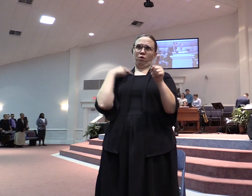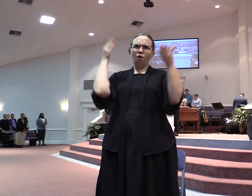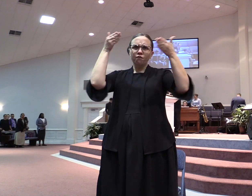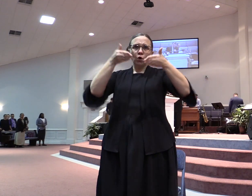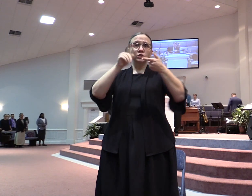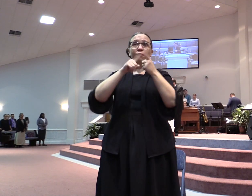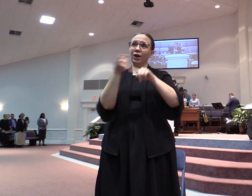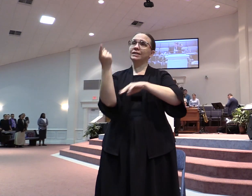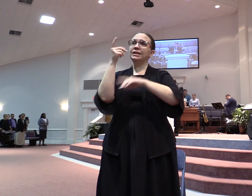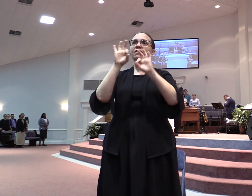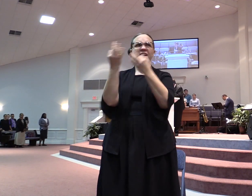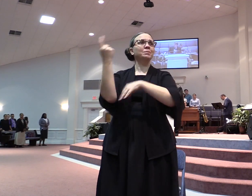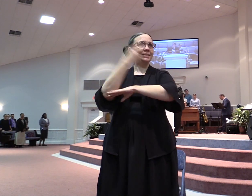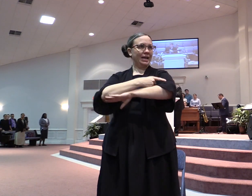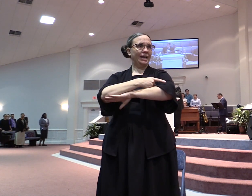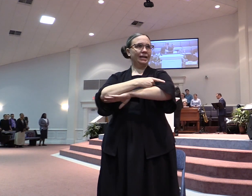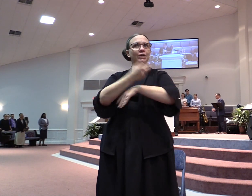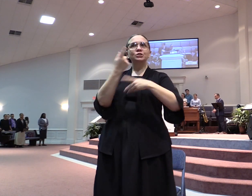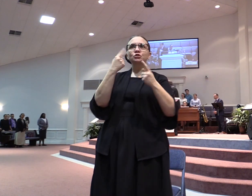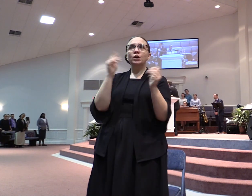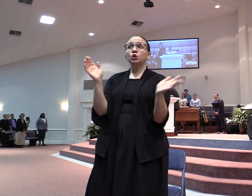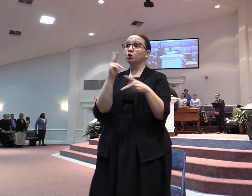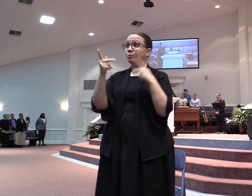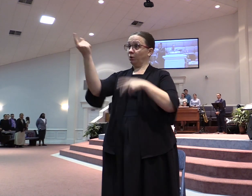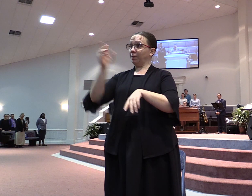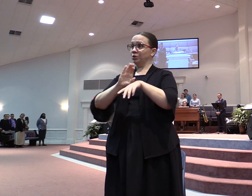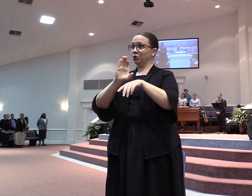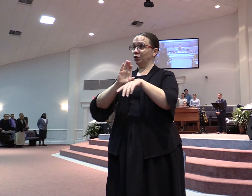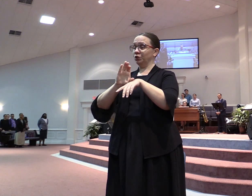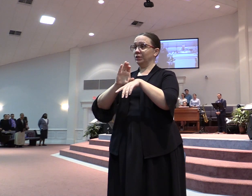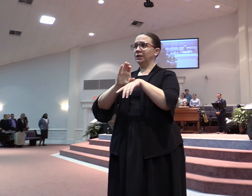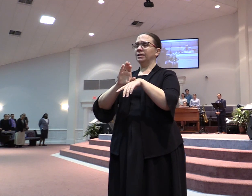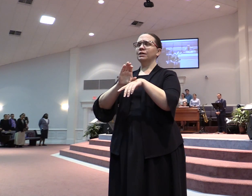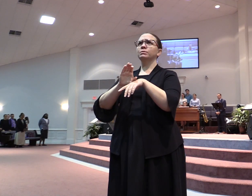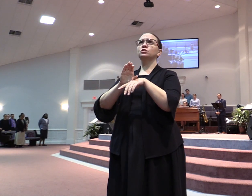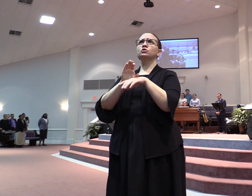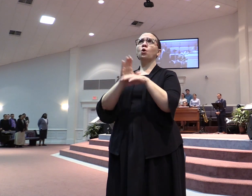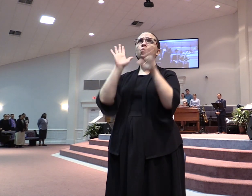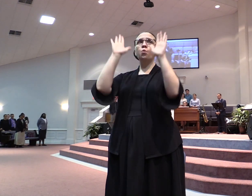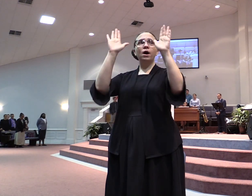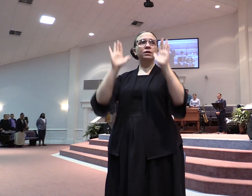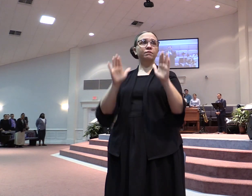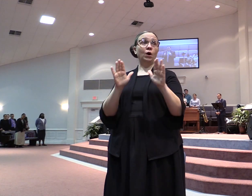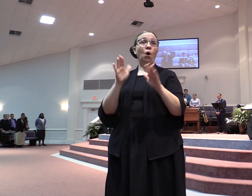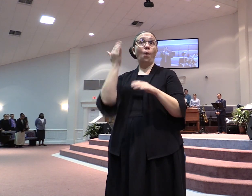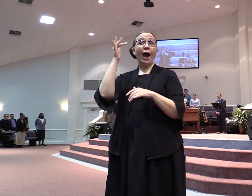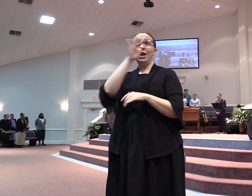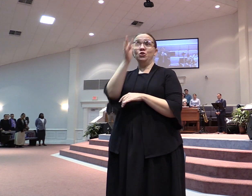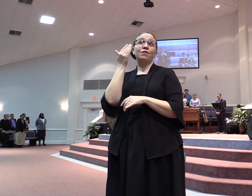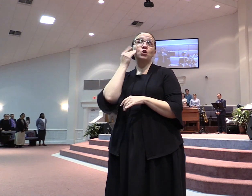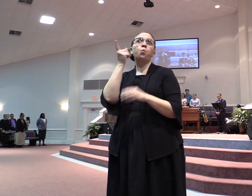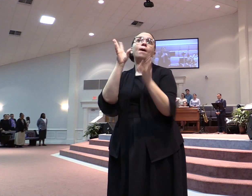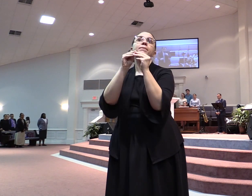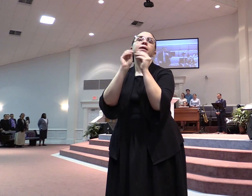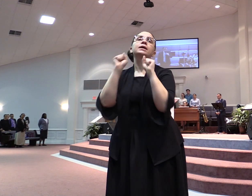focusing on Friends Day and Family Day and trying to get people to the house of God, that it would be so great, because you never know what one service